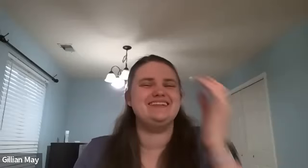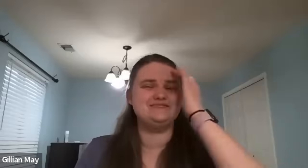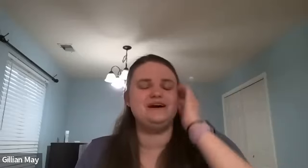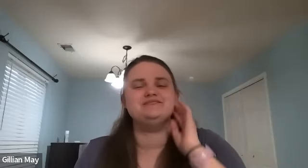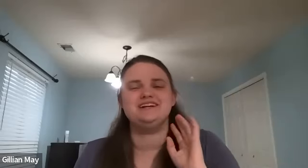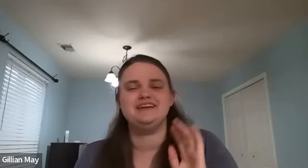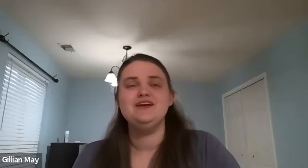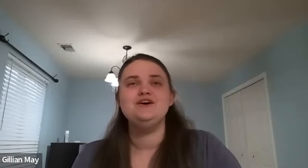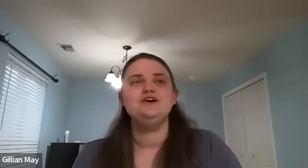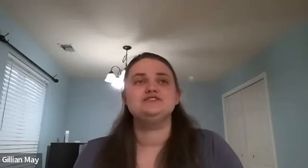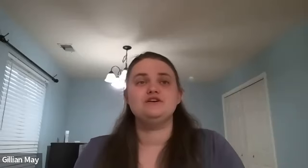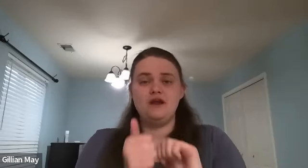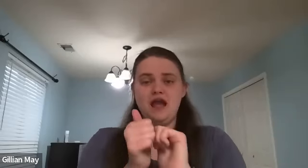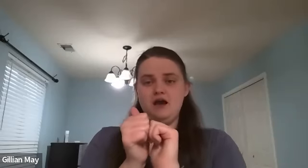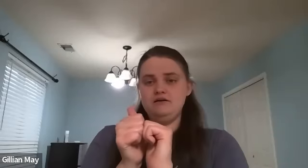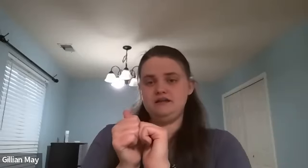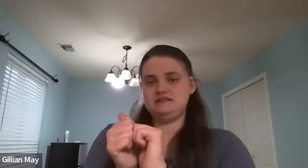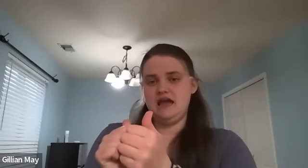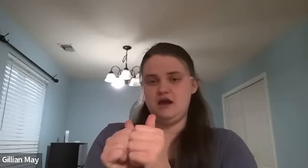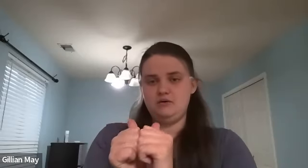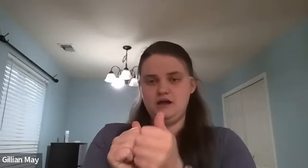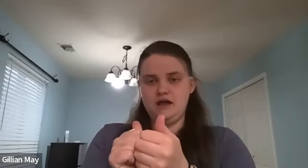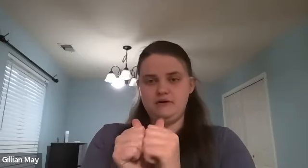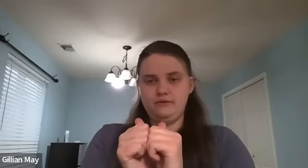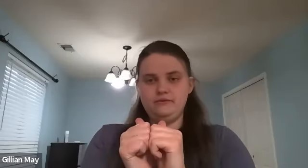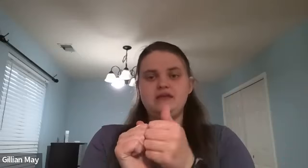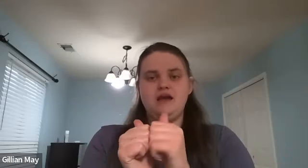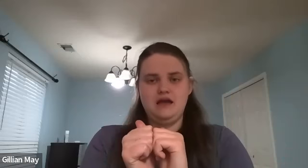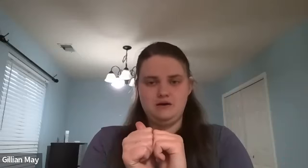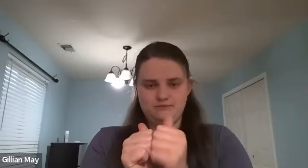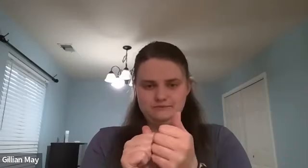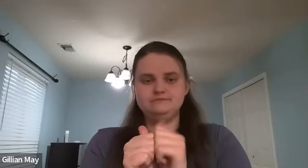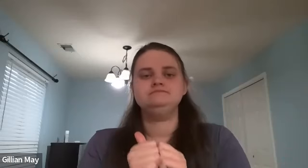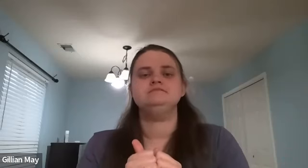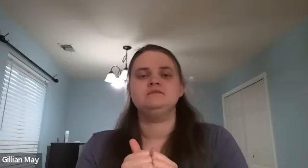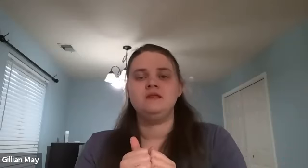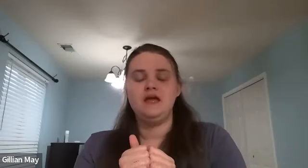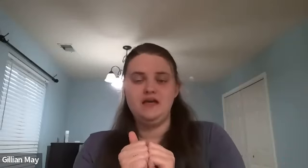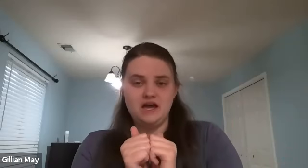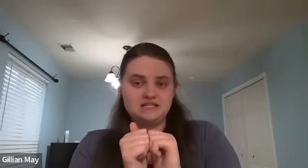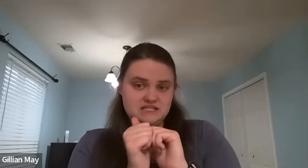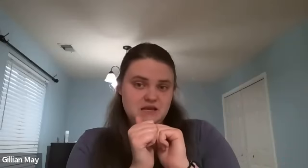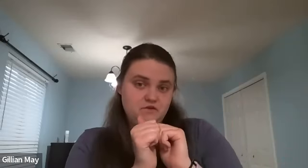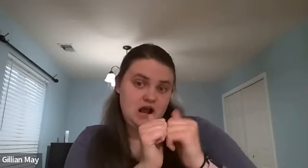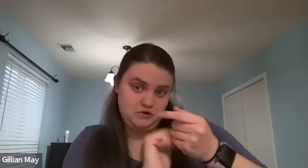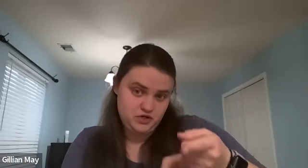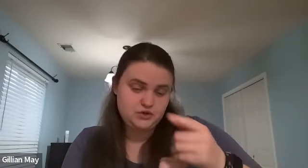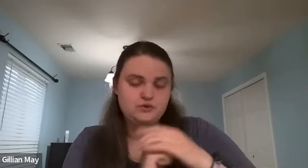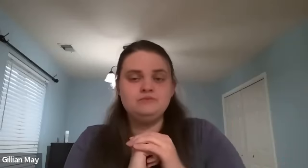that's why I was checking. So for how, it's how, yeah, how. And that is the same for how are you,